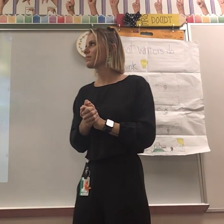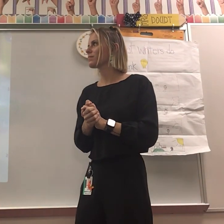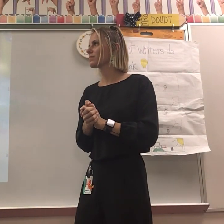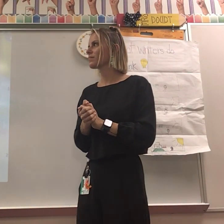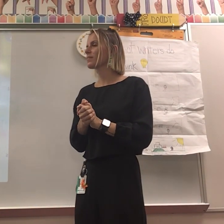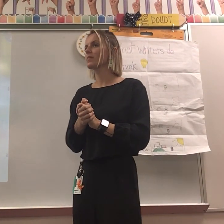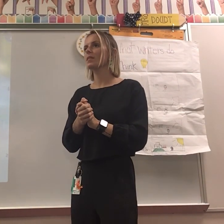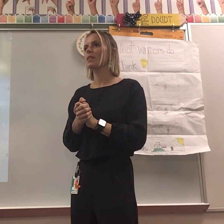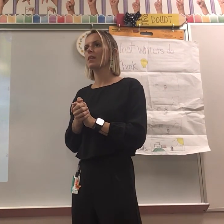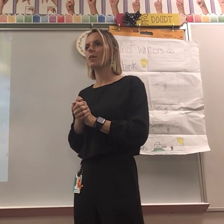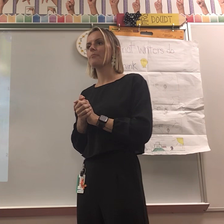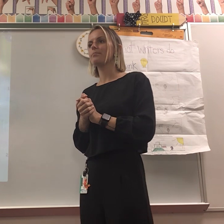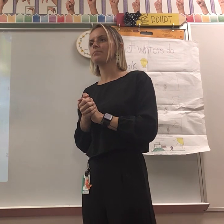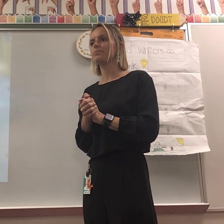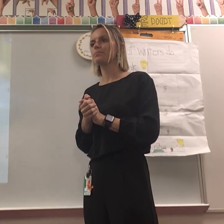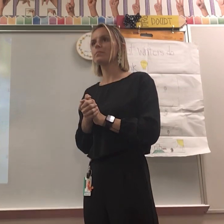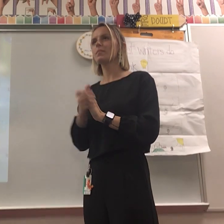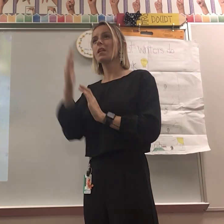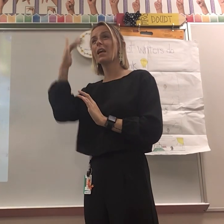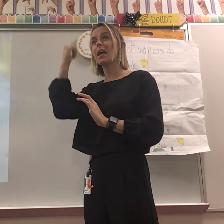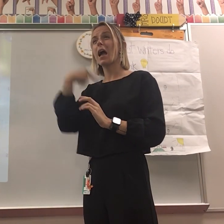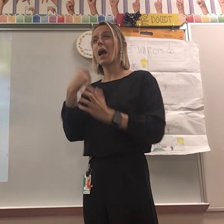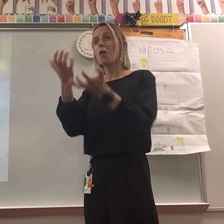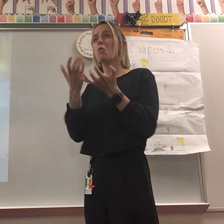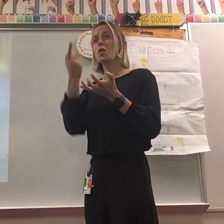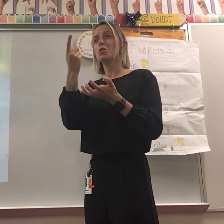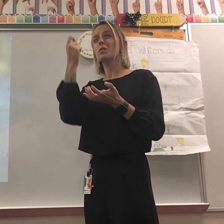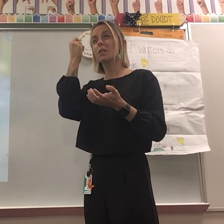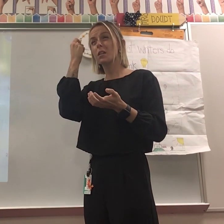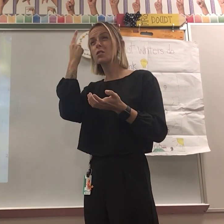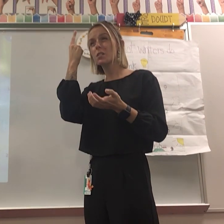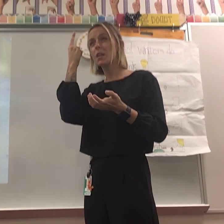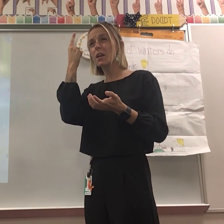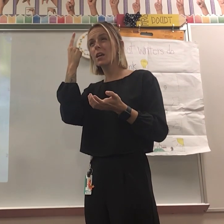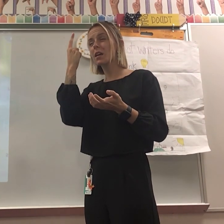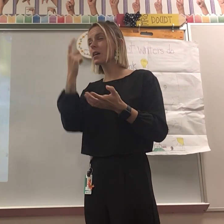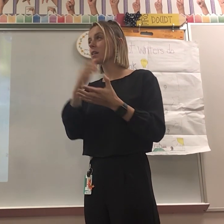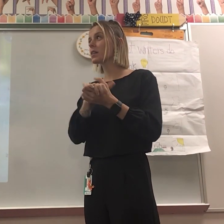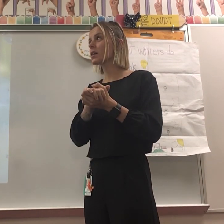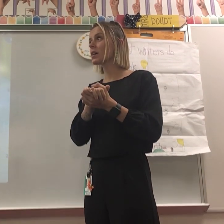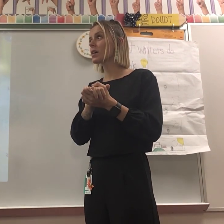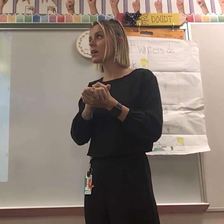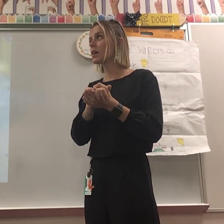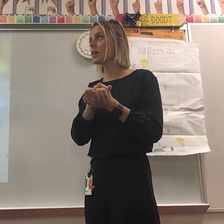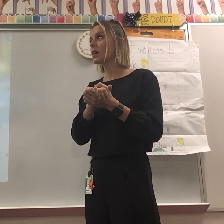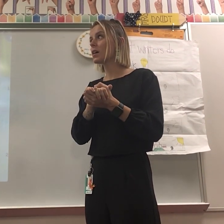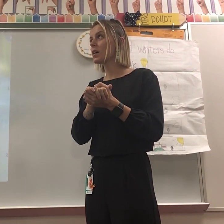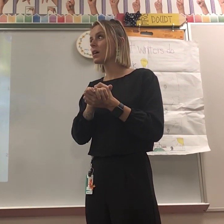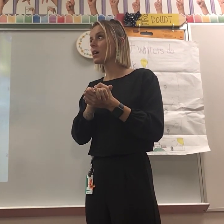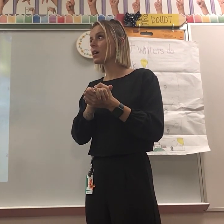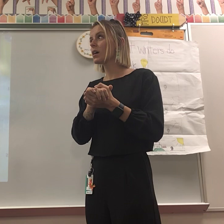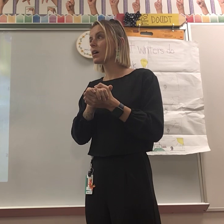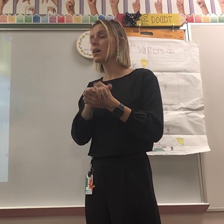And because I want to make sure we understand as much as we possibly can. So, if you